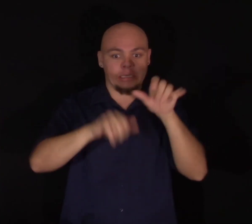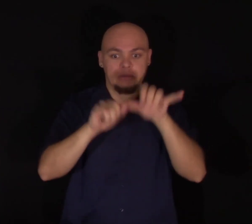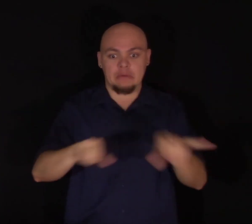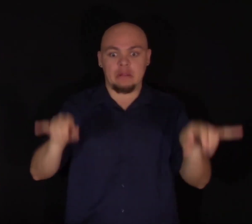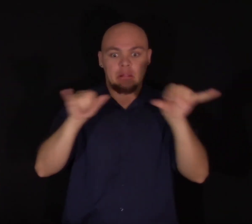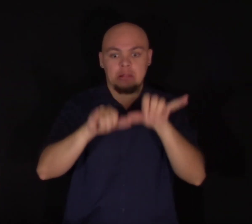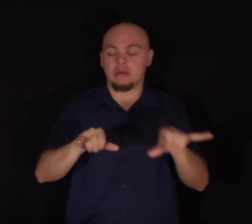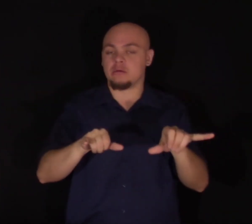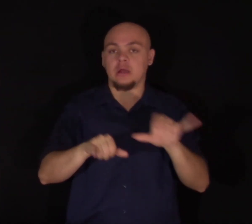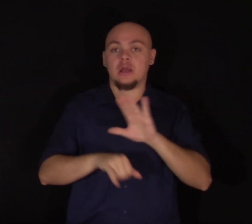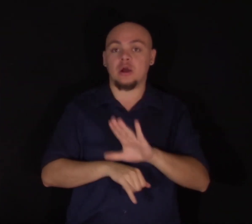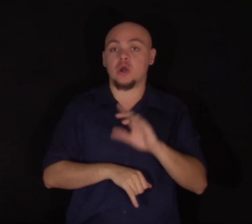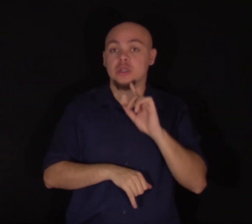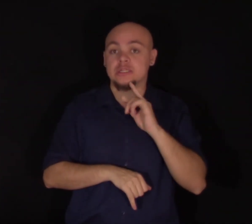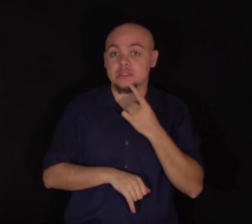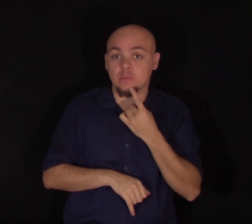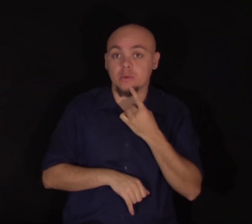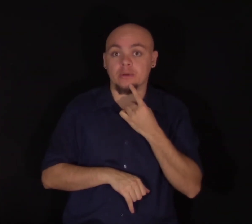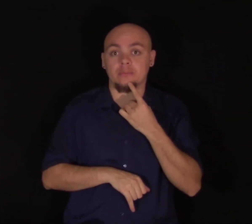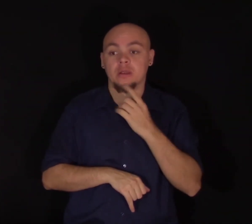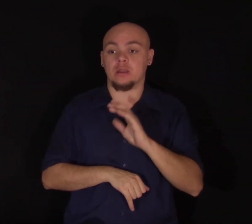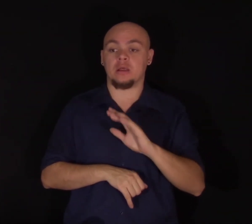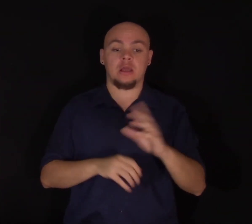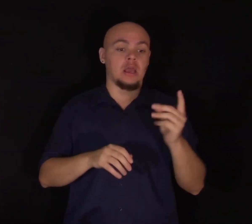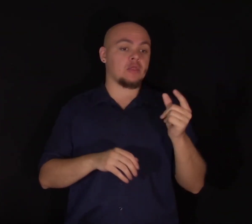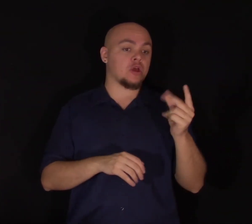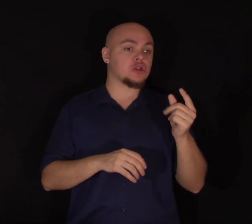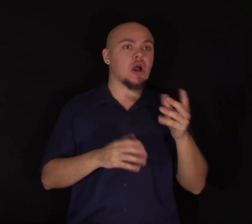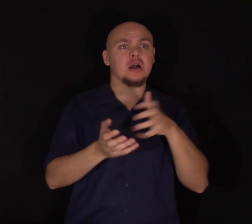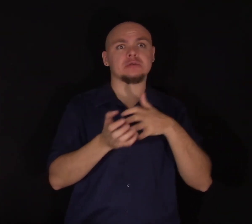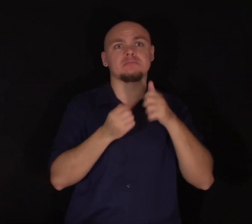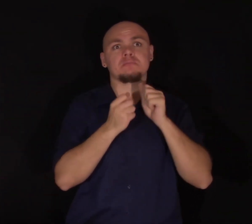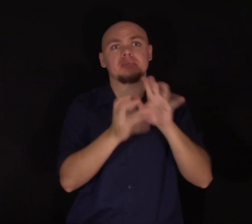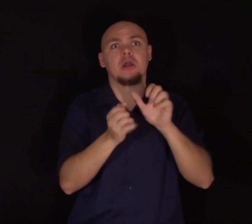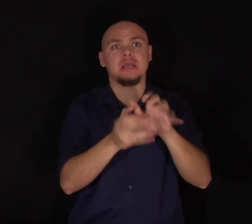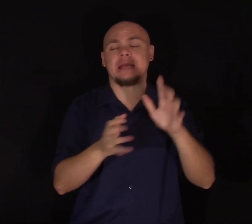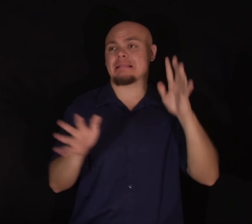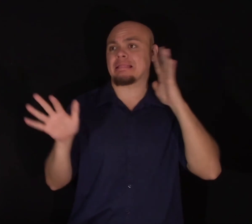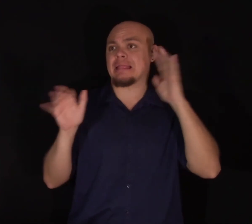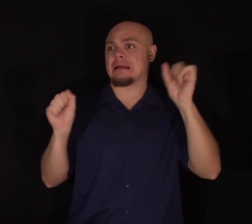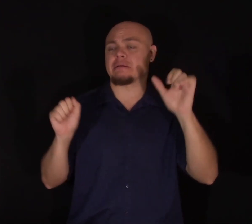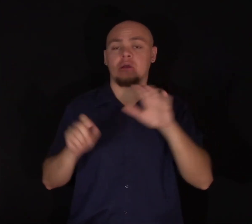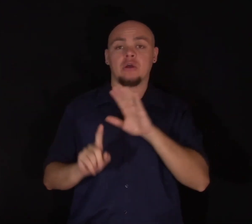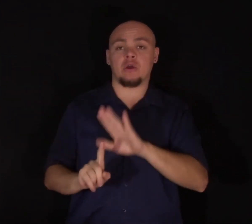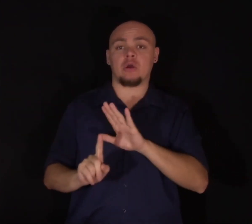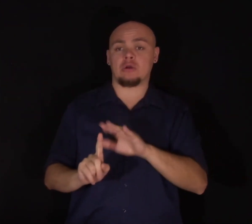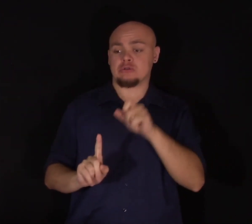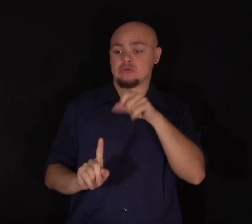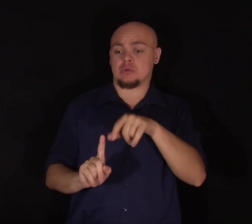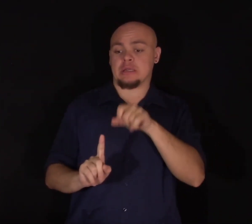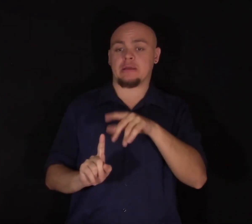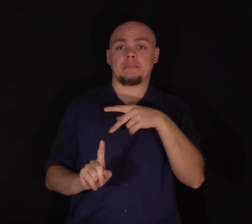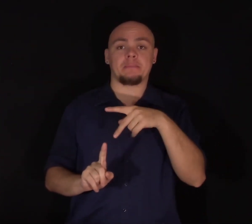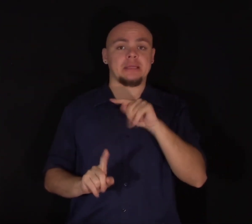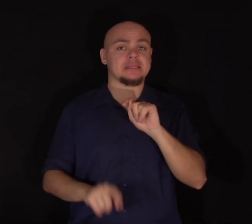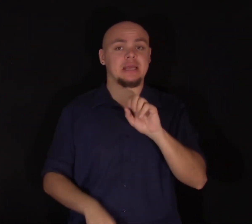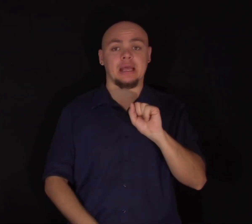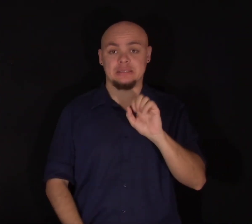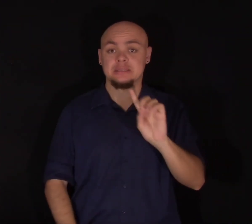her disappointments and things like the dogs barking and loud noises triggered flare-ups of her